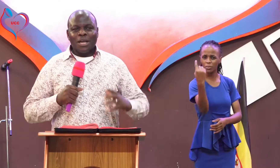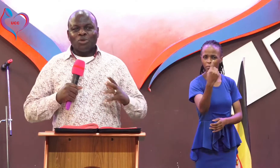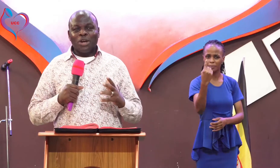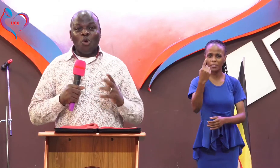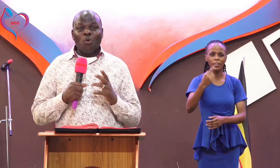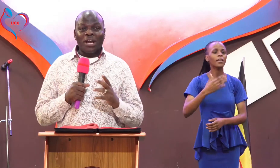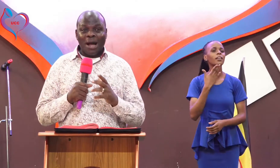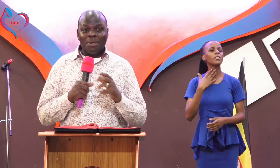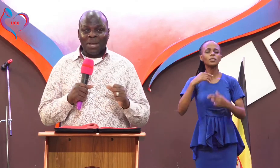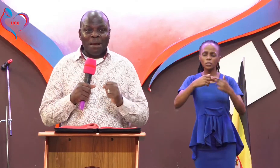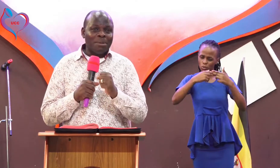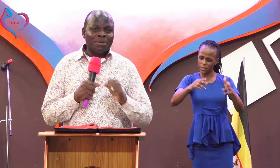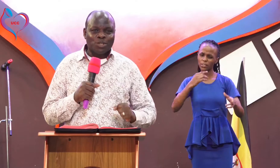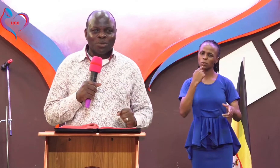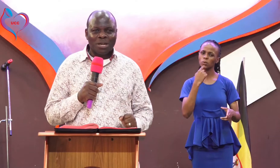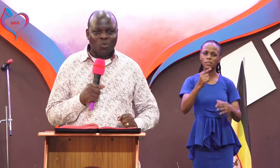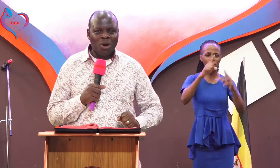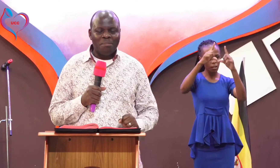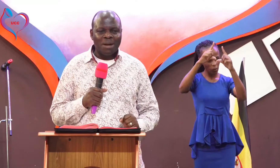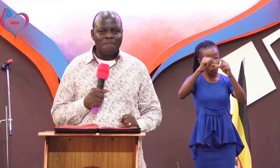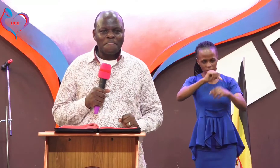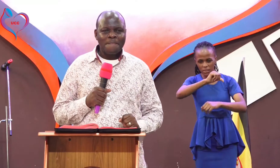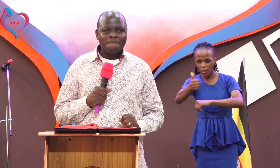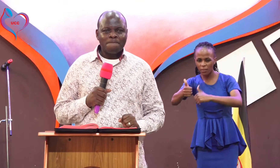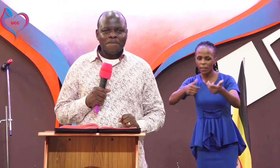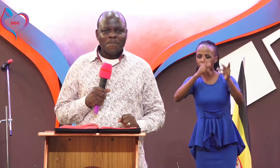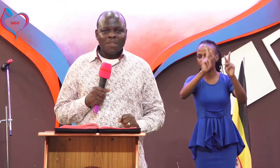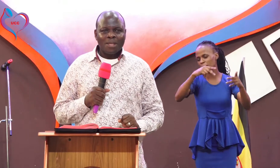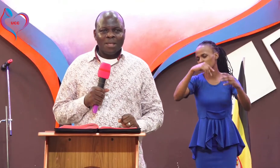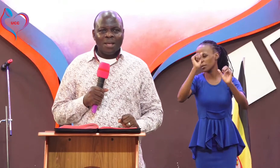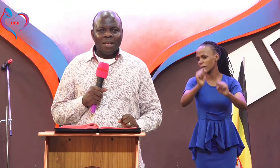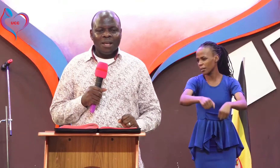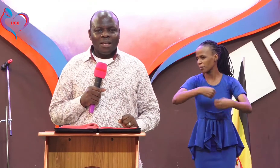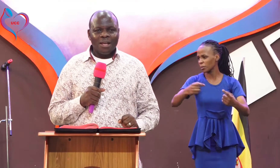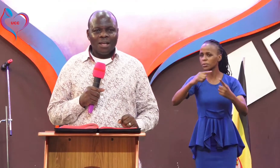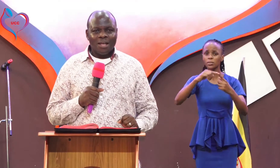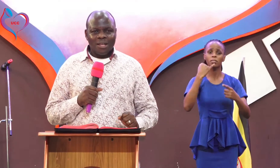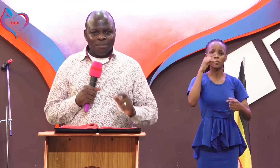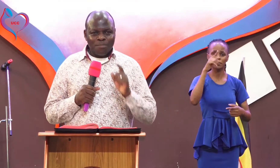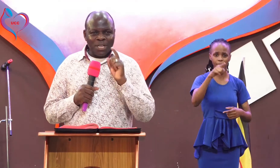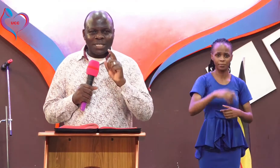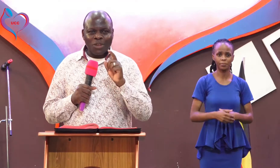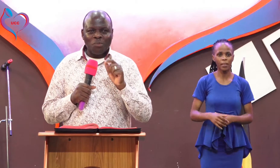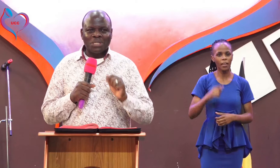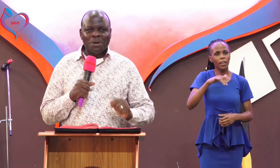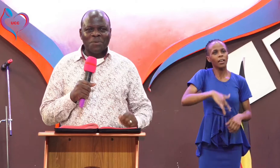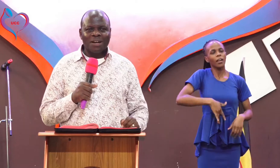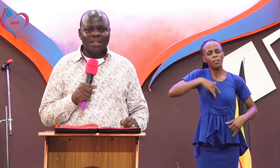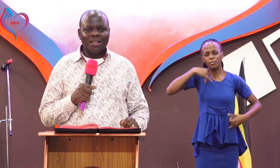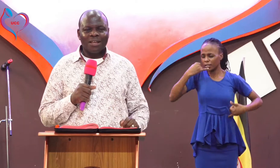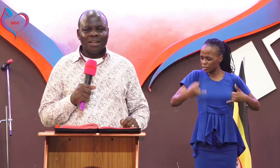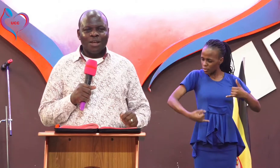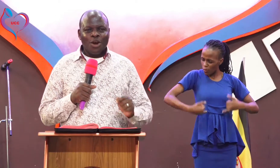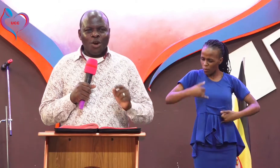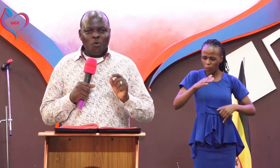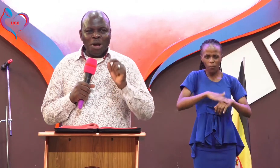yourself. Njagala otandika okwegamba ebigambo abantu batasobola na kugamba. I want you to tell yourself words that others cannot tell you. Mpulira essanyu ku mutima gwange. I